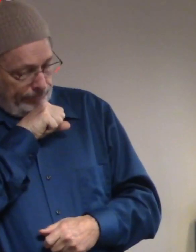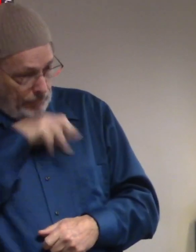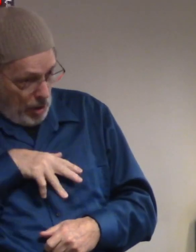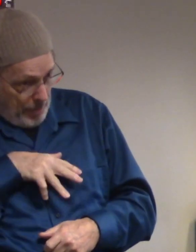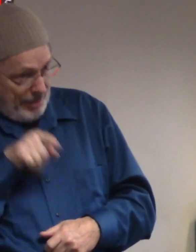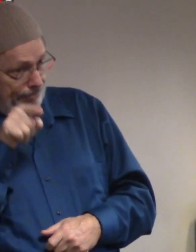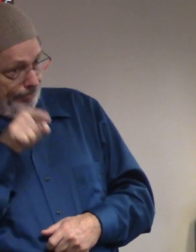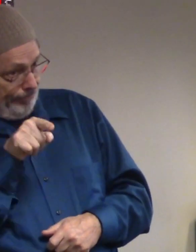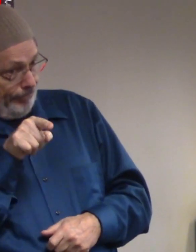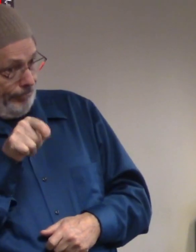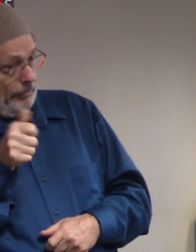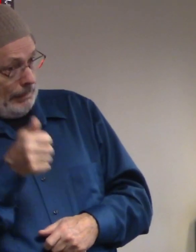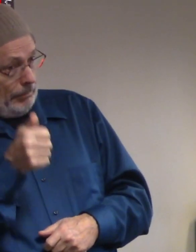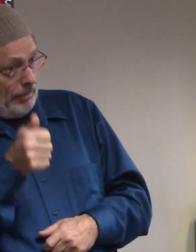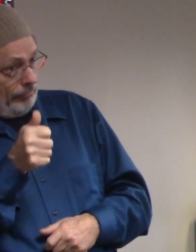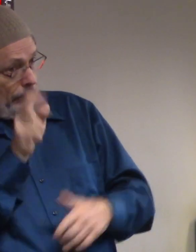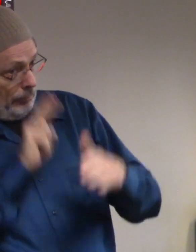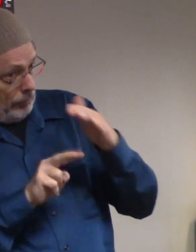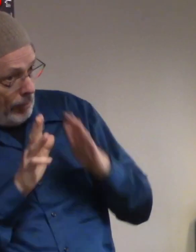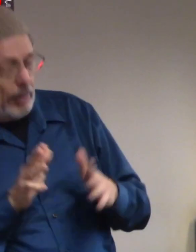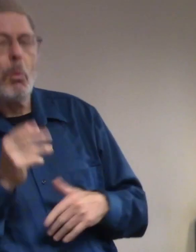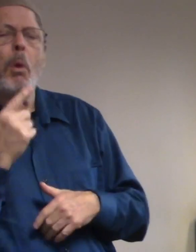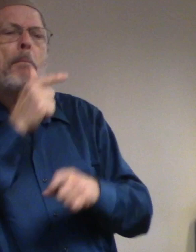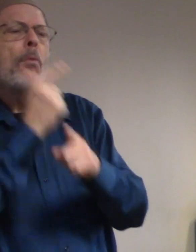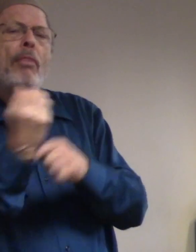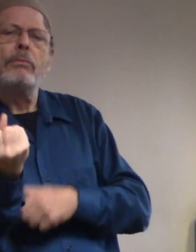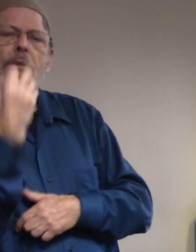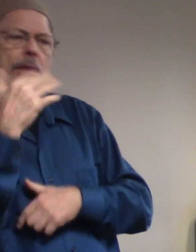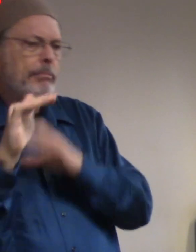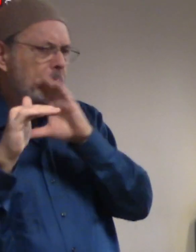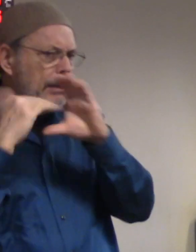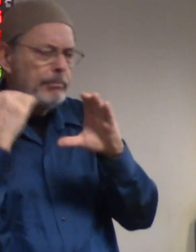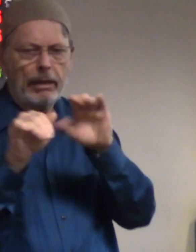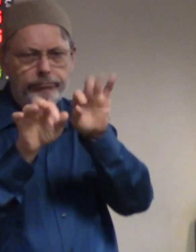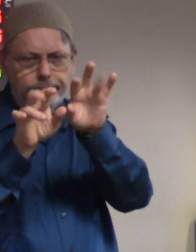alaihi wasallam. A brother emailed me in detail